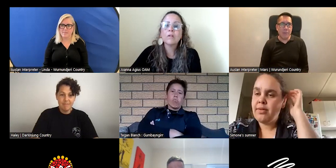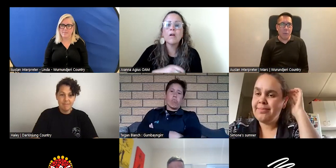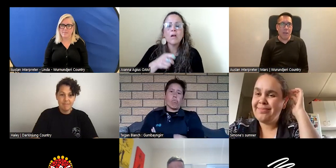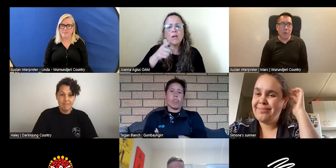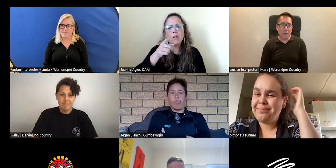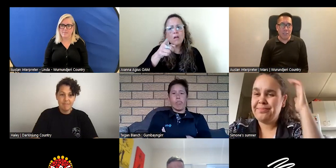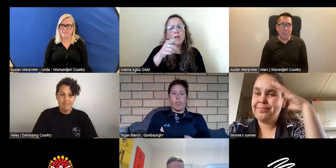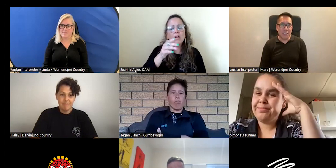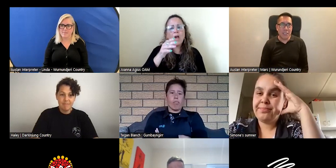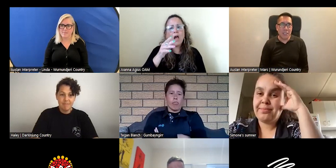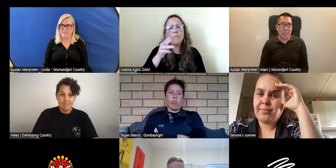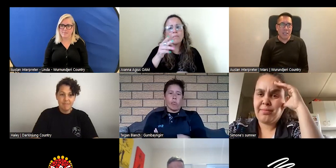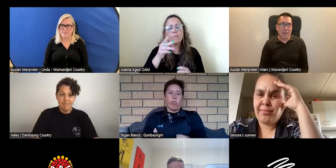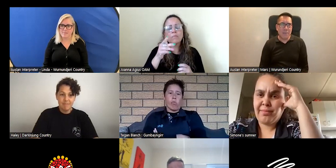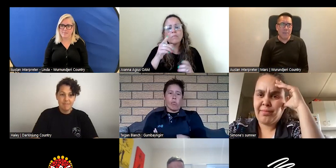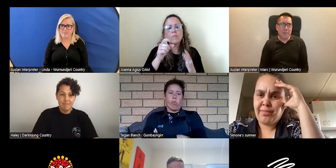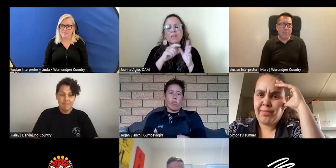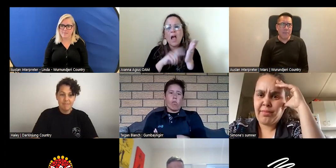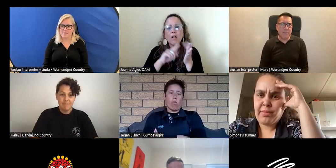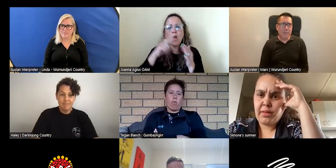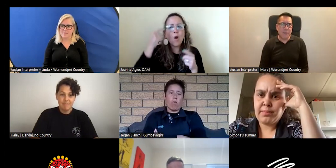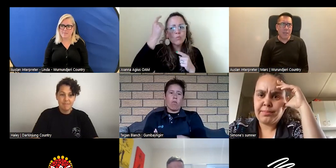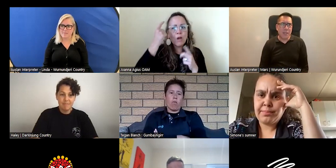Yeah, wow.